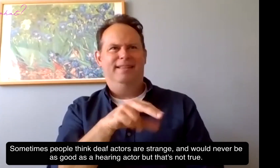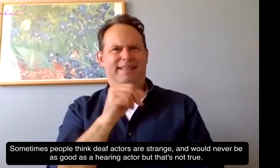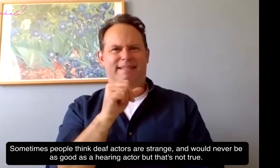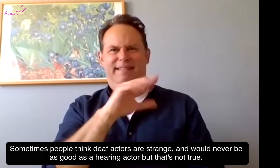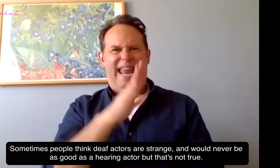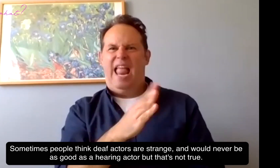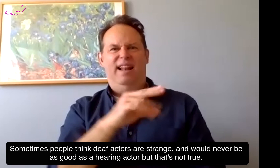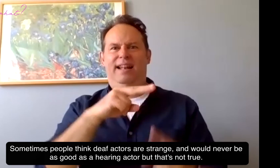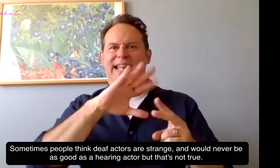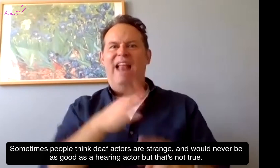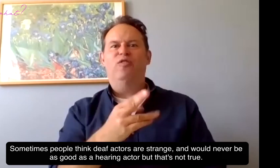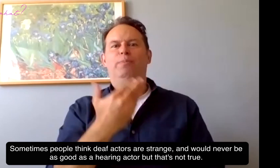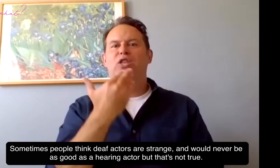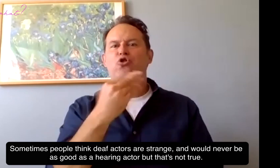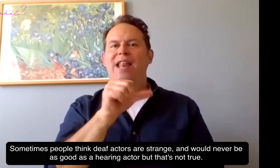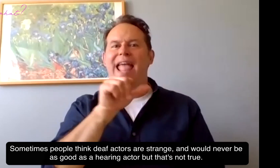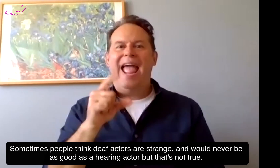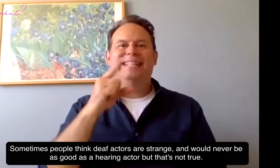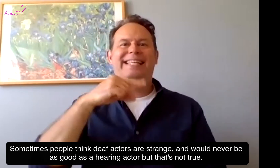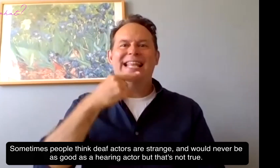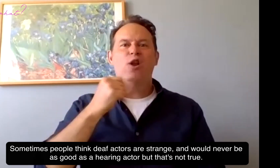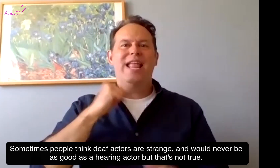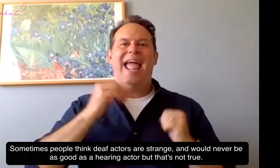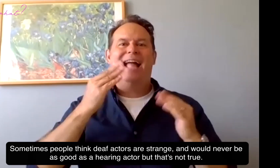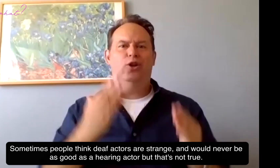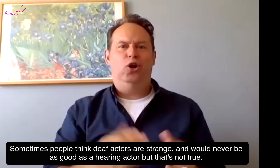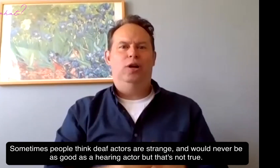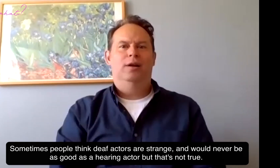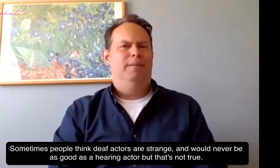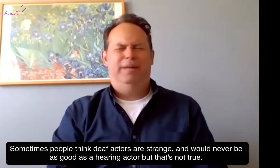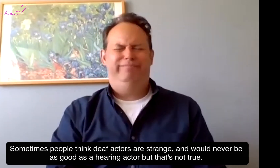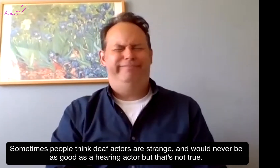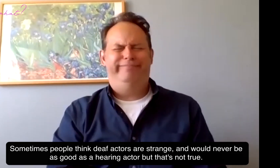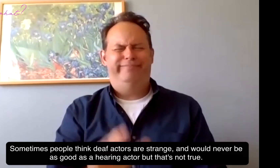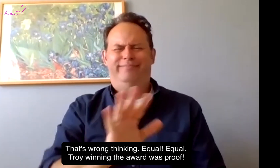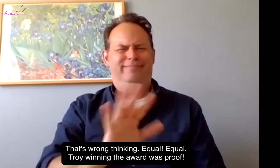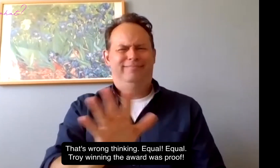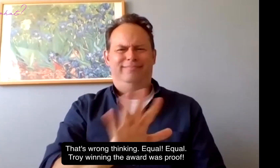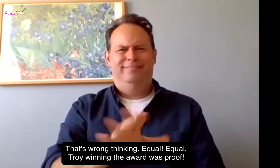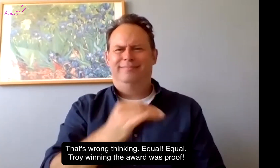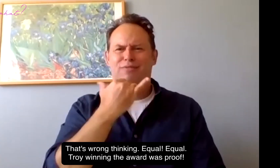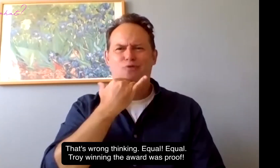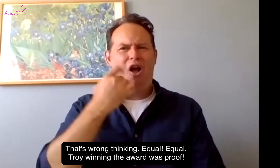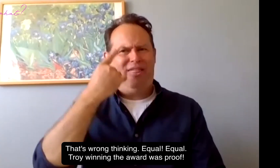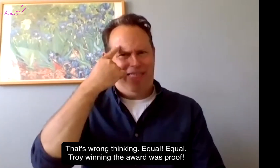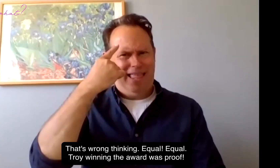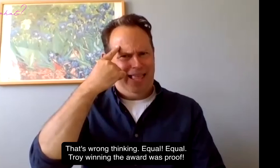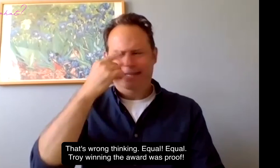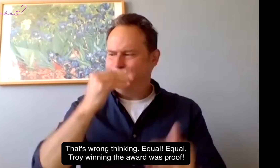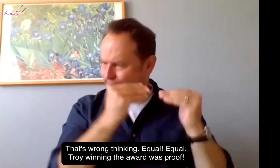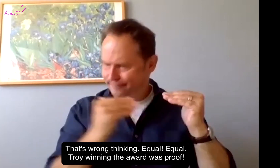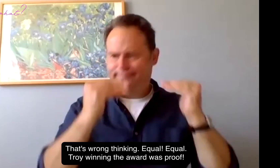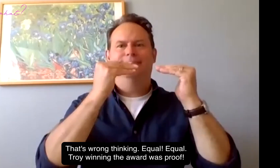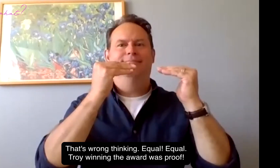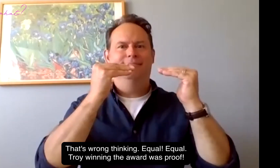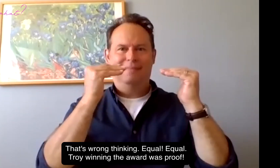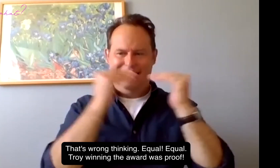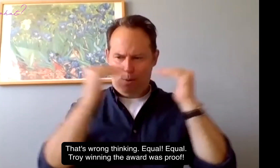And they would never be as good as a hearing actor. But that's not true. That's wrong thinking. Equal.